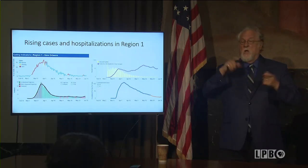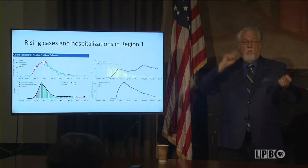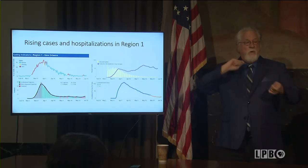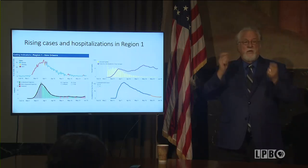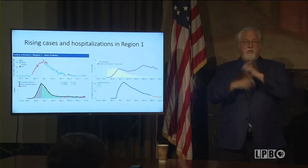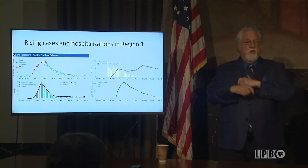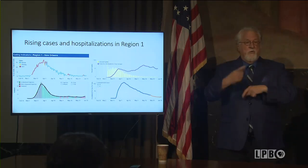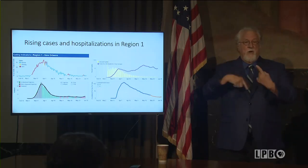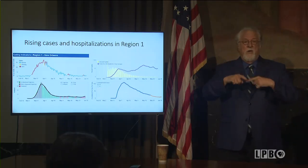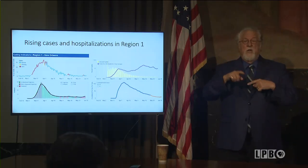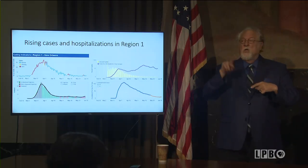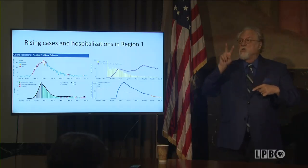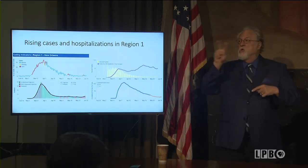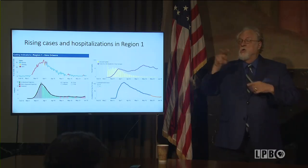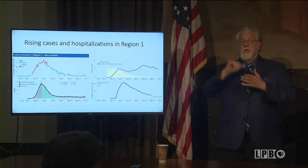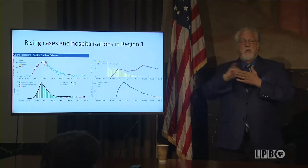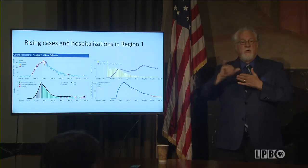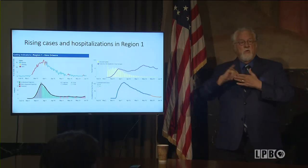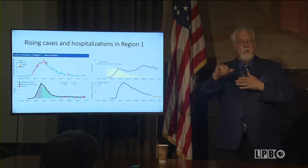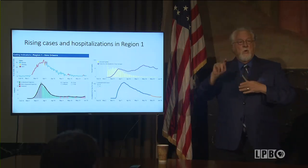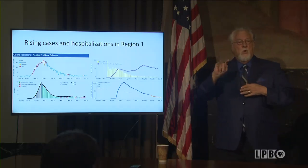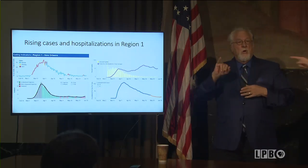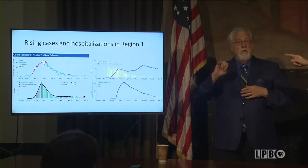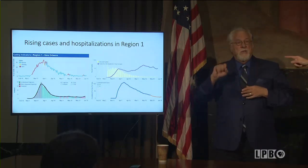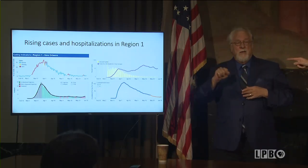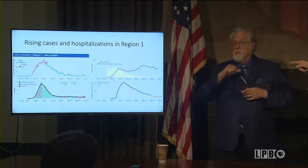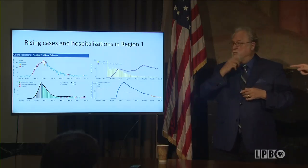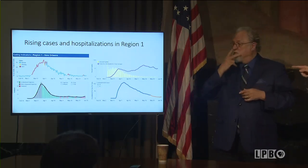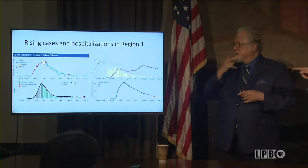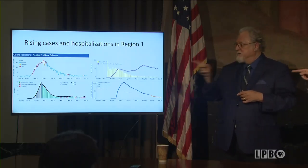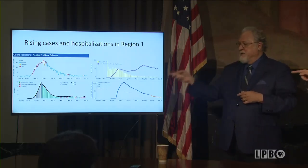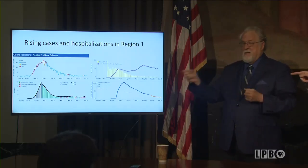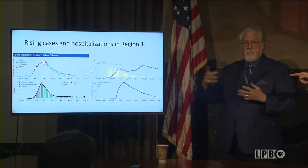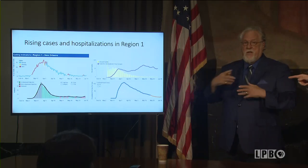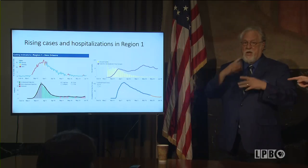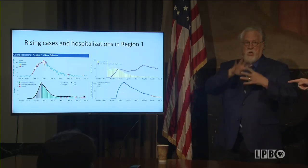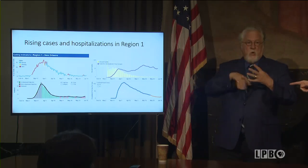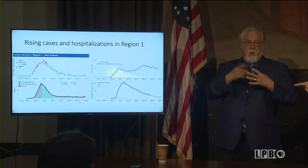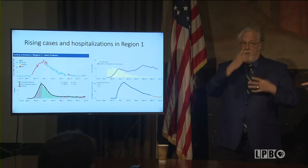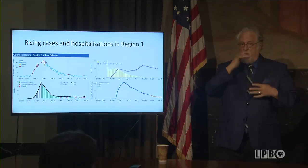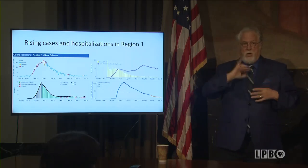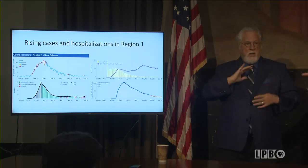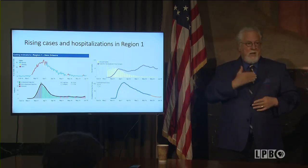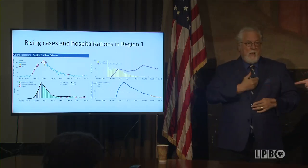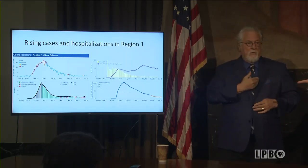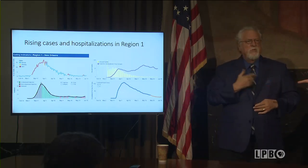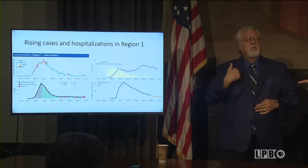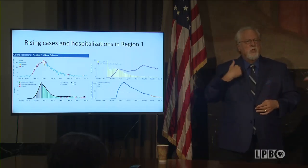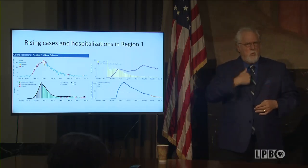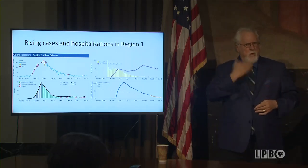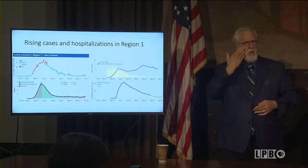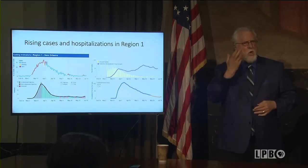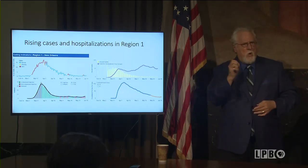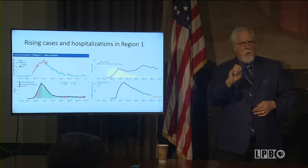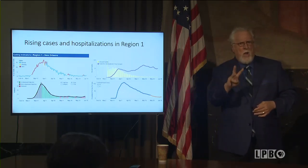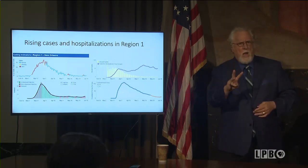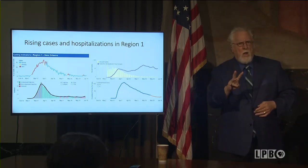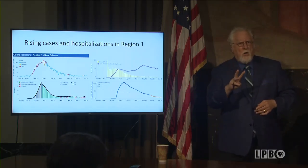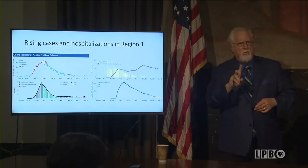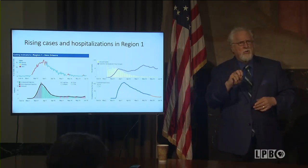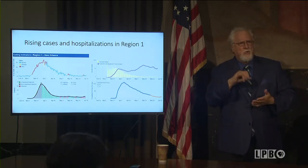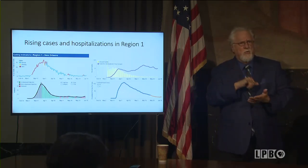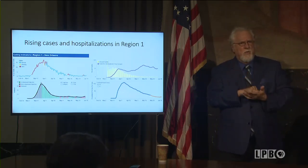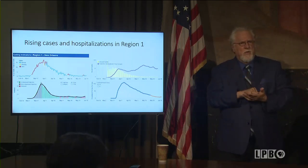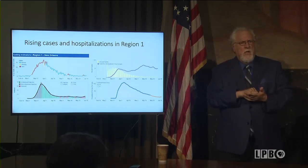to New York Times or any of these websites that plot these out, you won't see too many graphs that look like ours. So we know how to do this. We know how